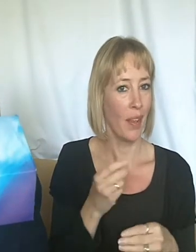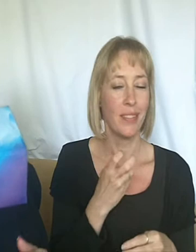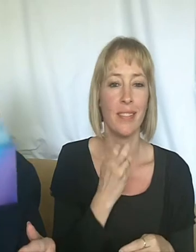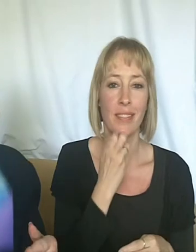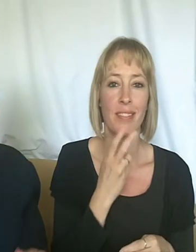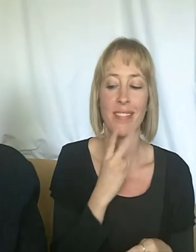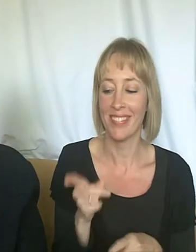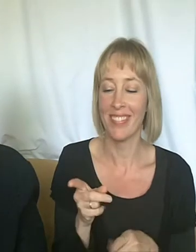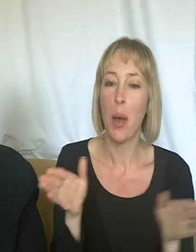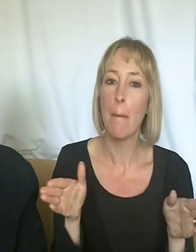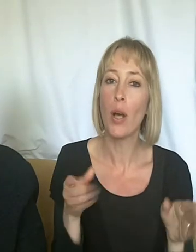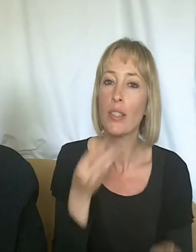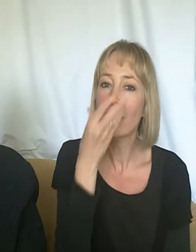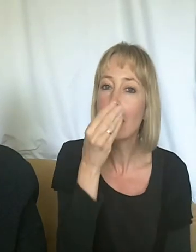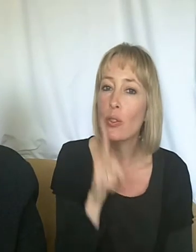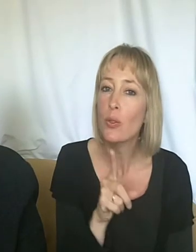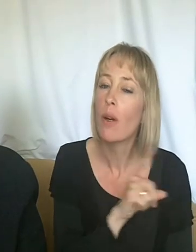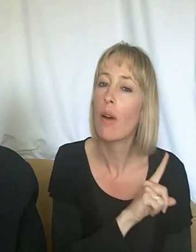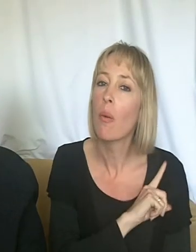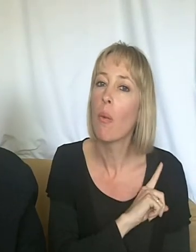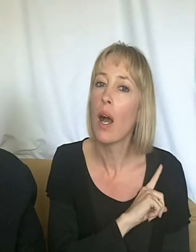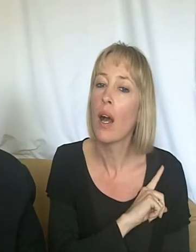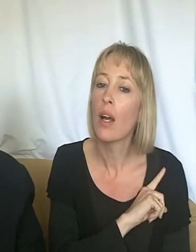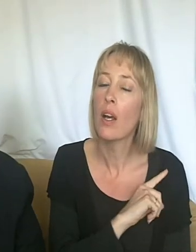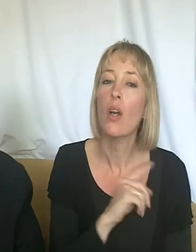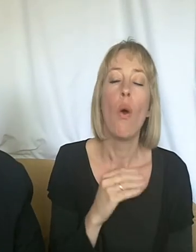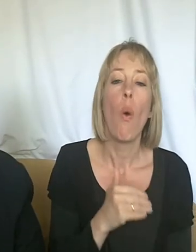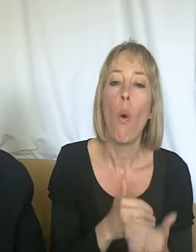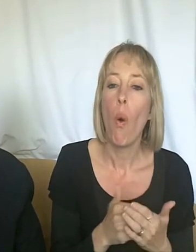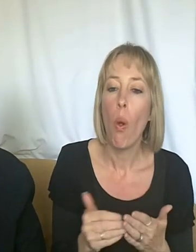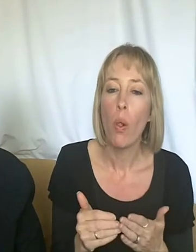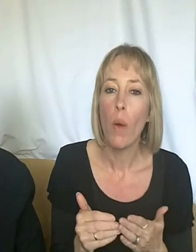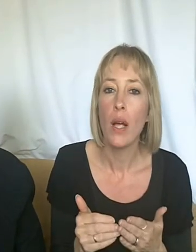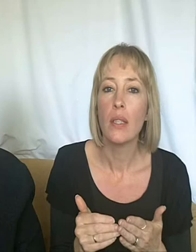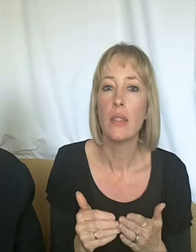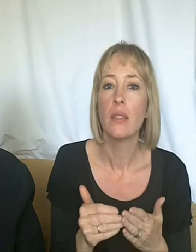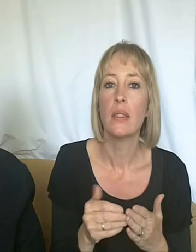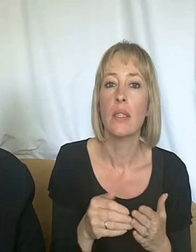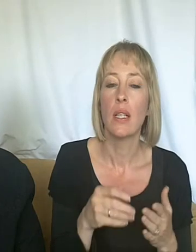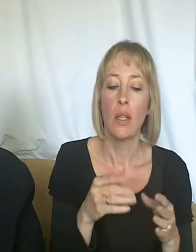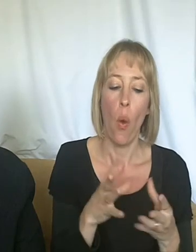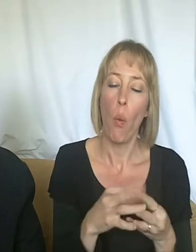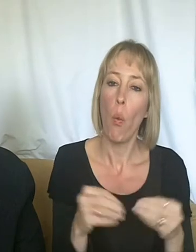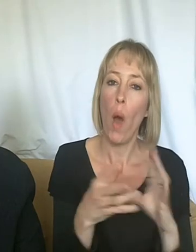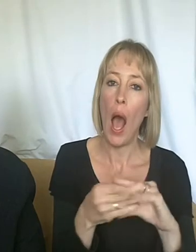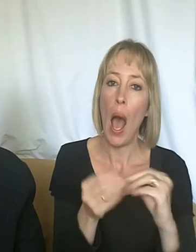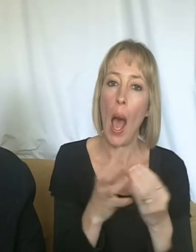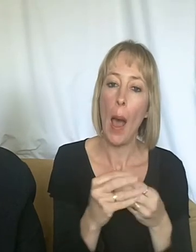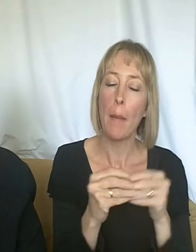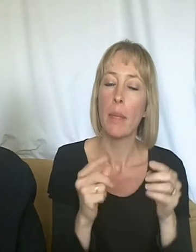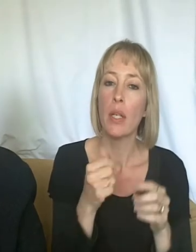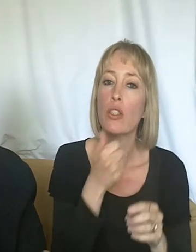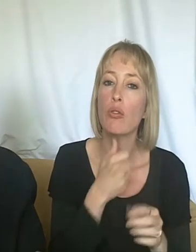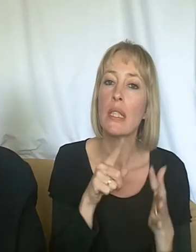of tissues, because you're always wiping your fingers if you are using e-liquid. And a